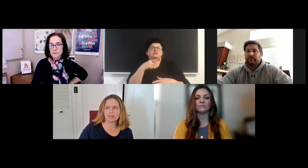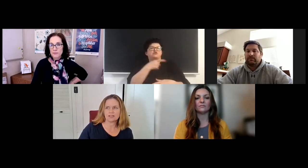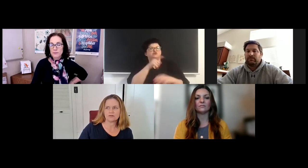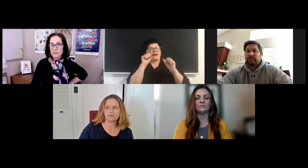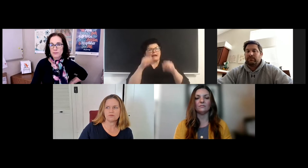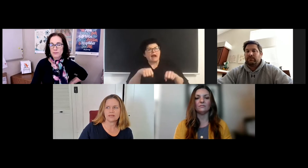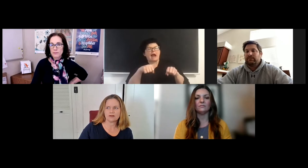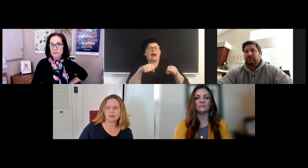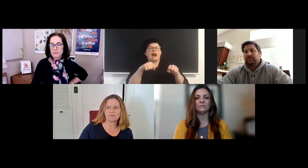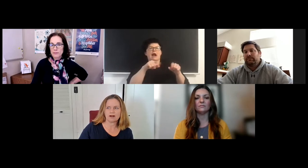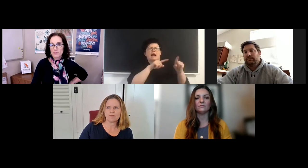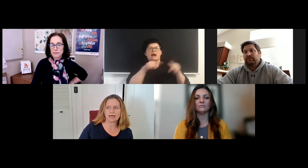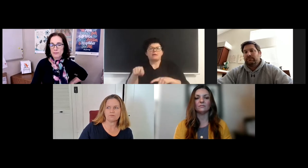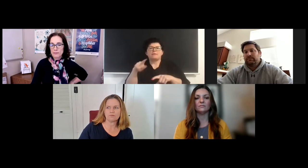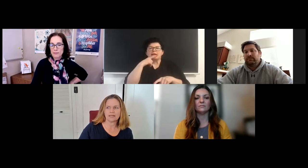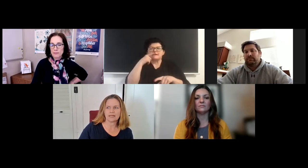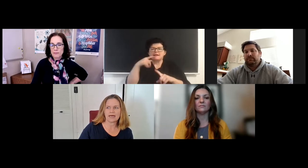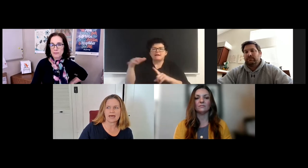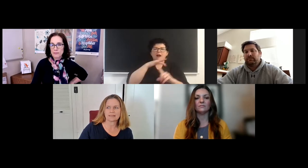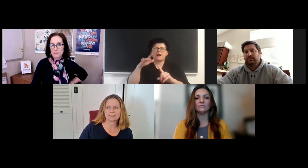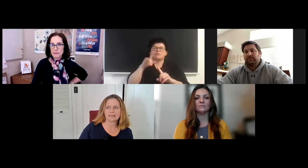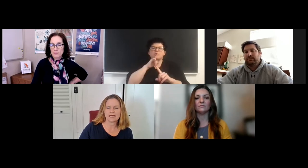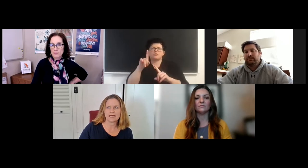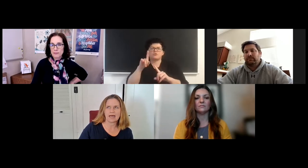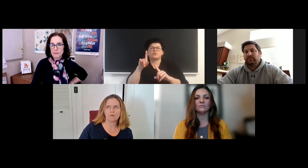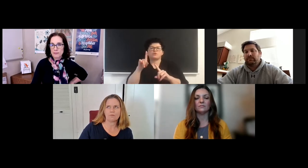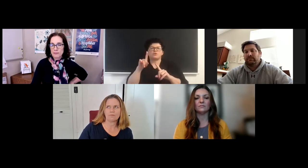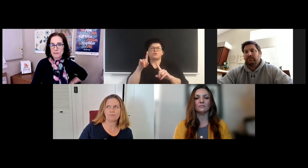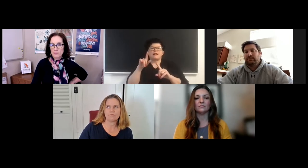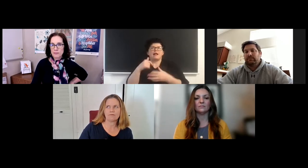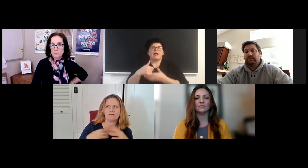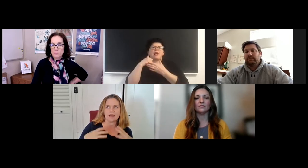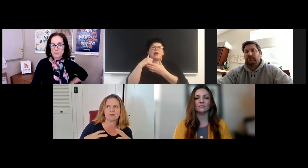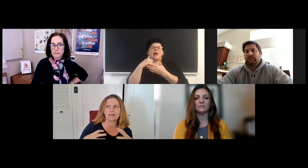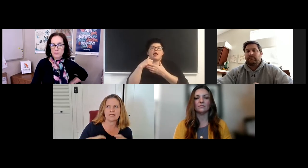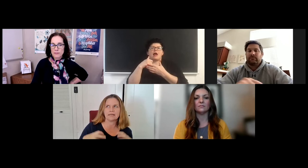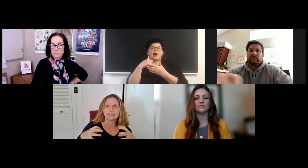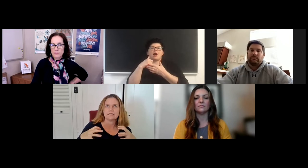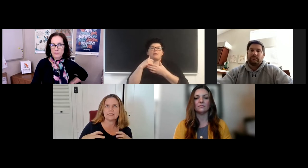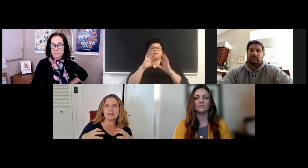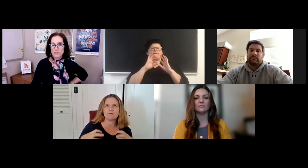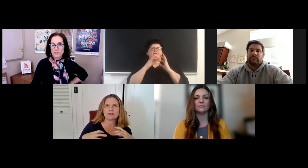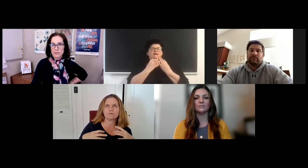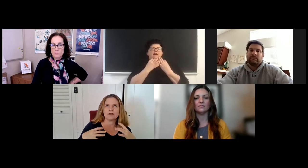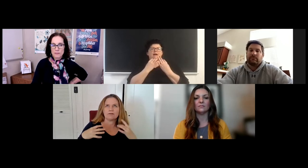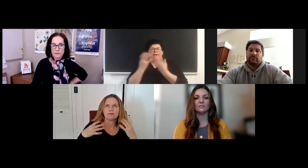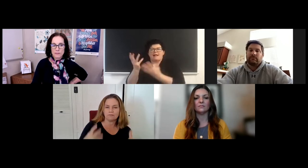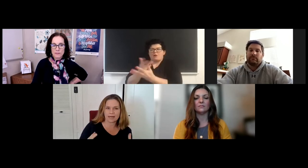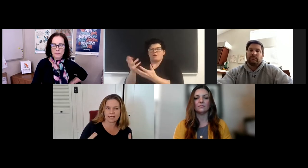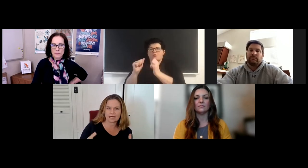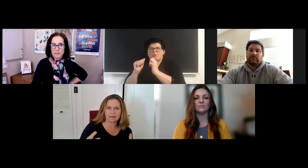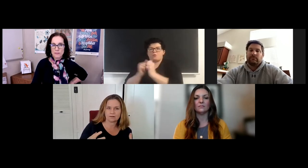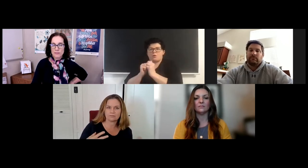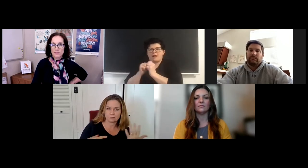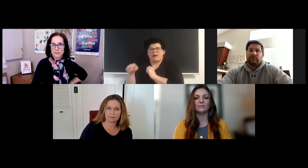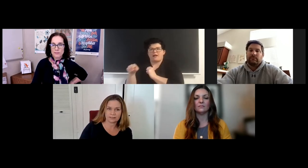come into the hearing environment and really help the family interact with